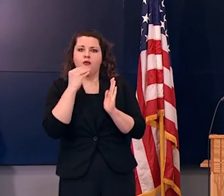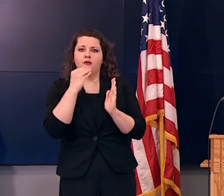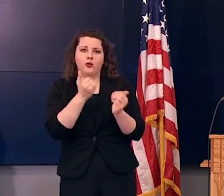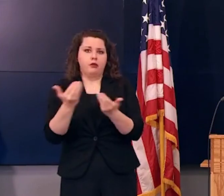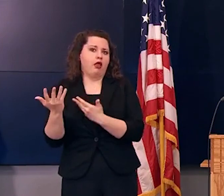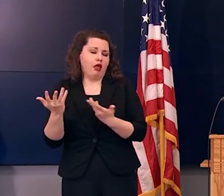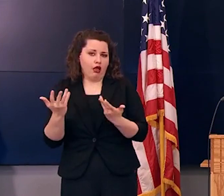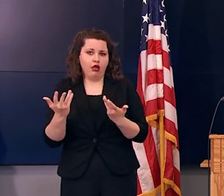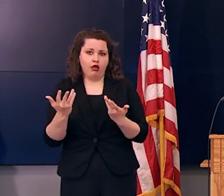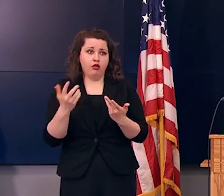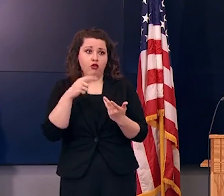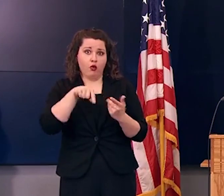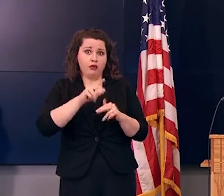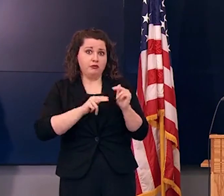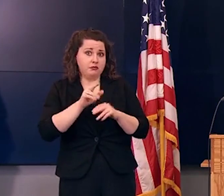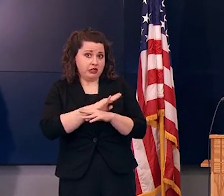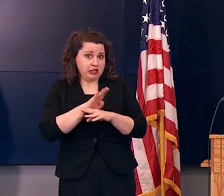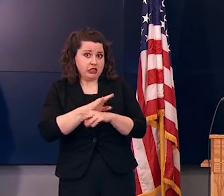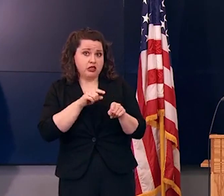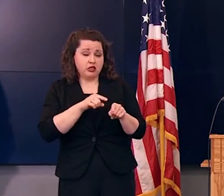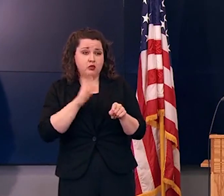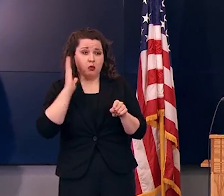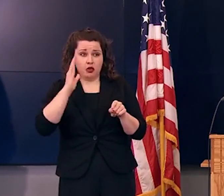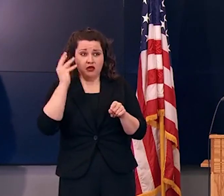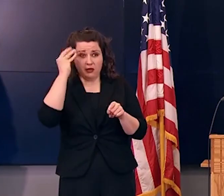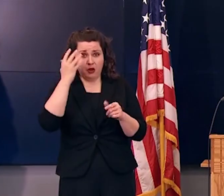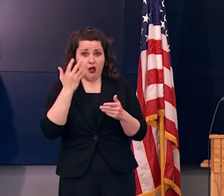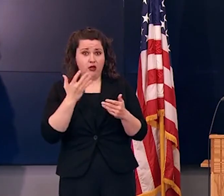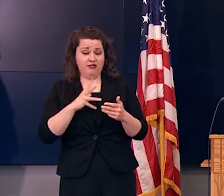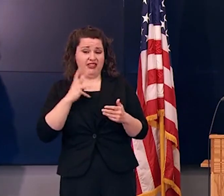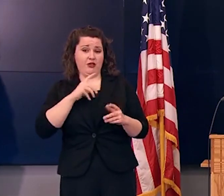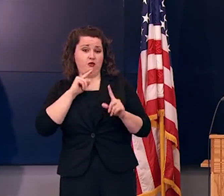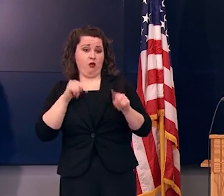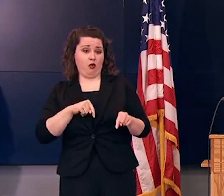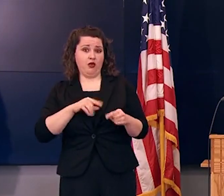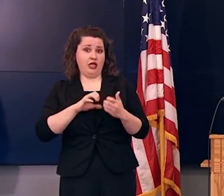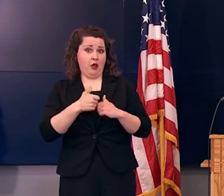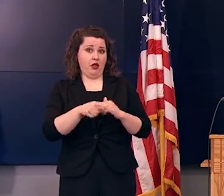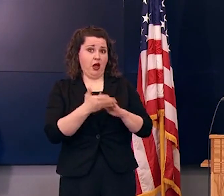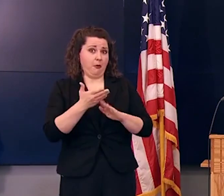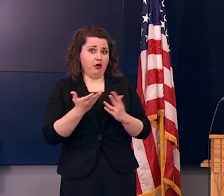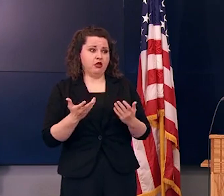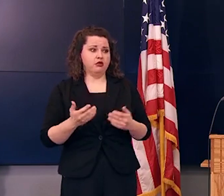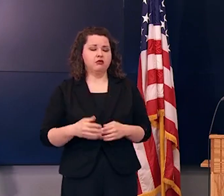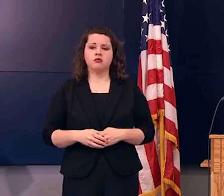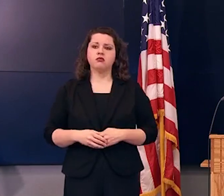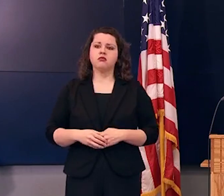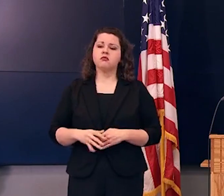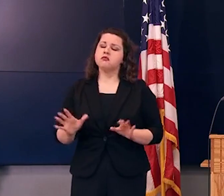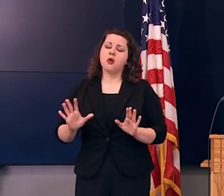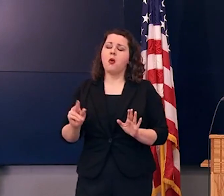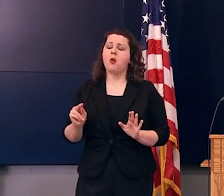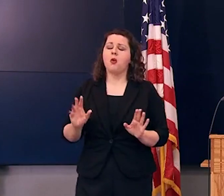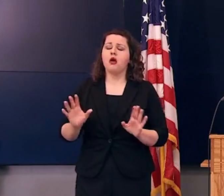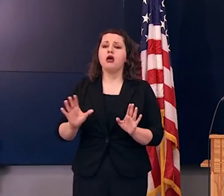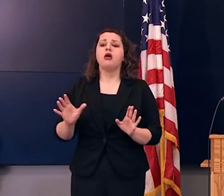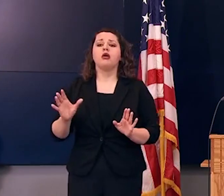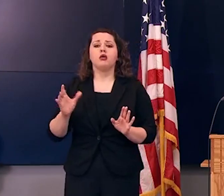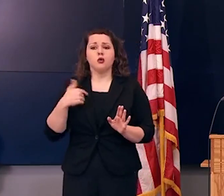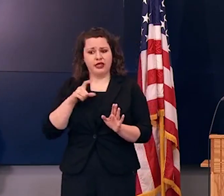food supply? Are you going to be thinking about issuing executive orders about how they operate? No, I didn't. We